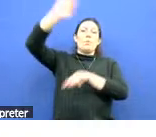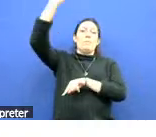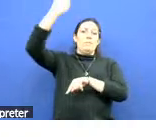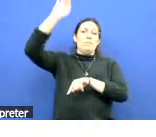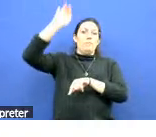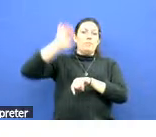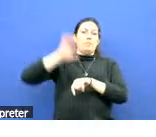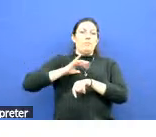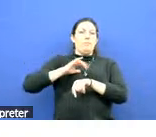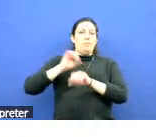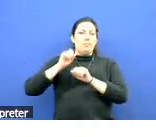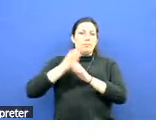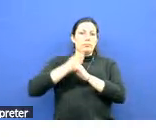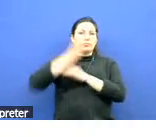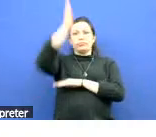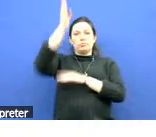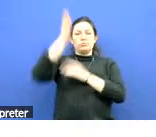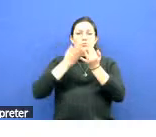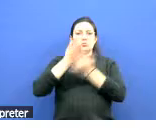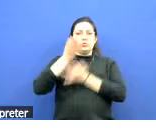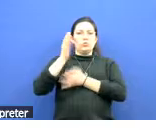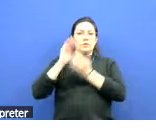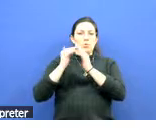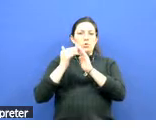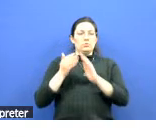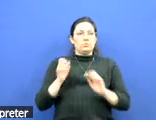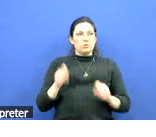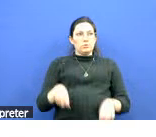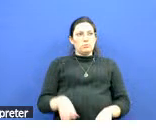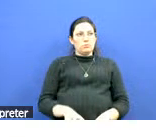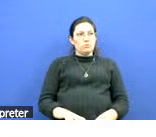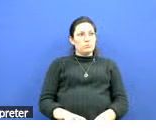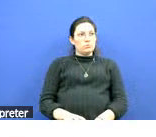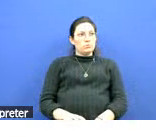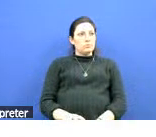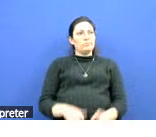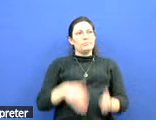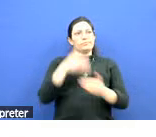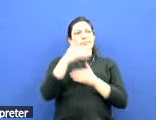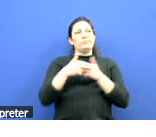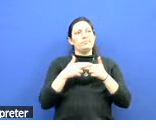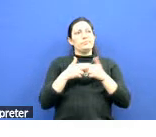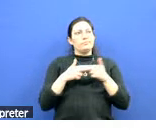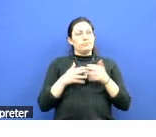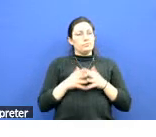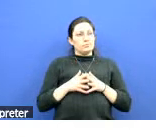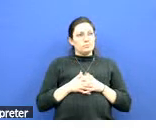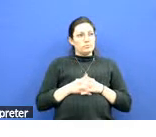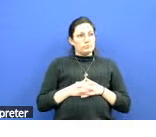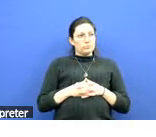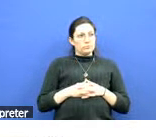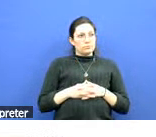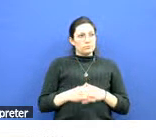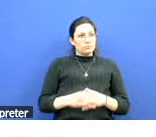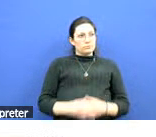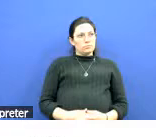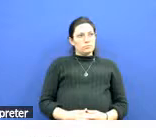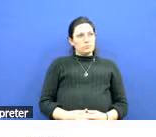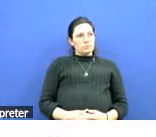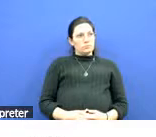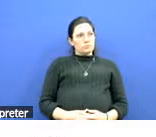the Overland Trail neighborhood there. So you go to the next slide there, the last two parcels.